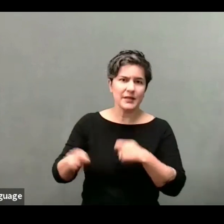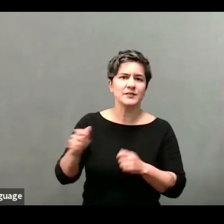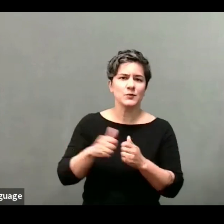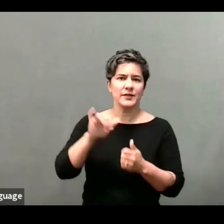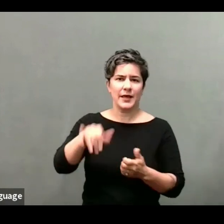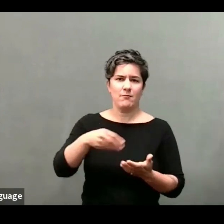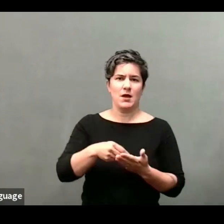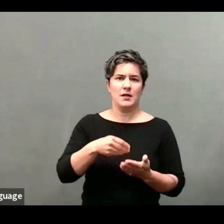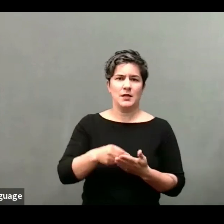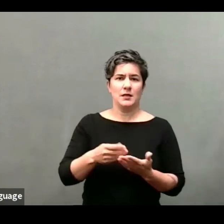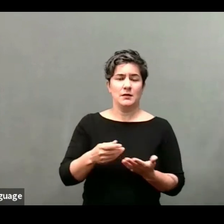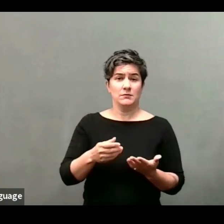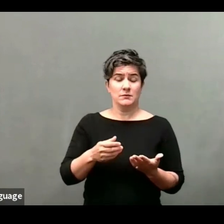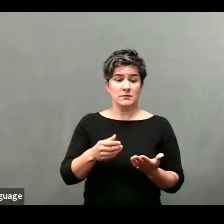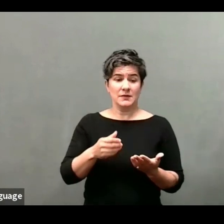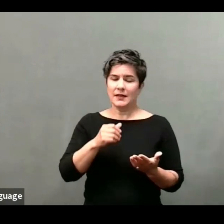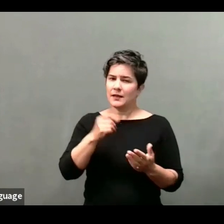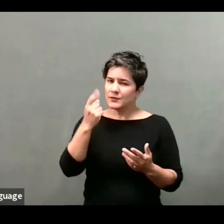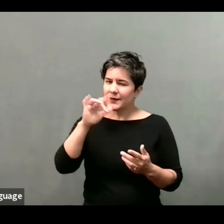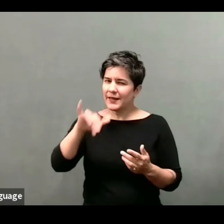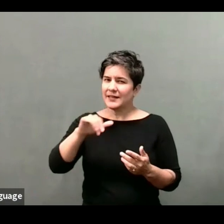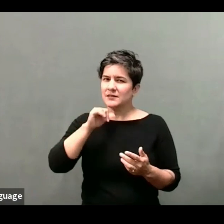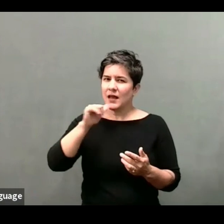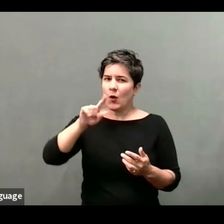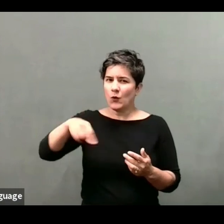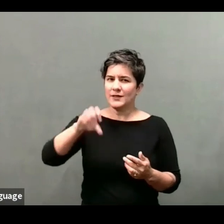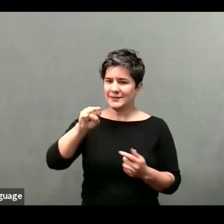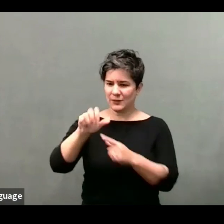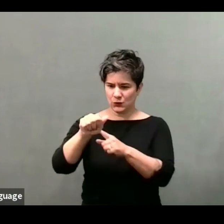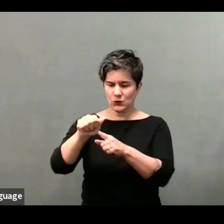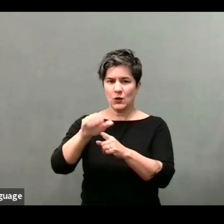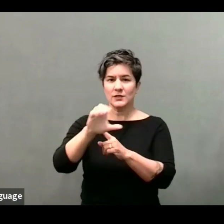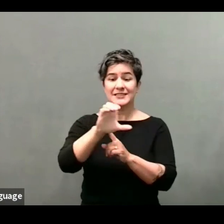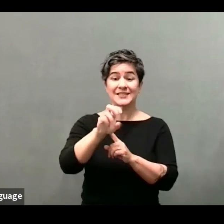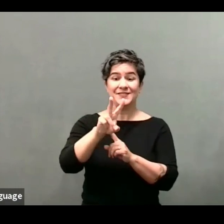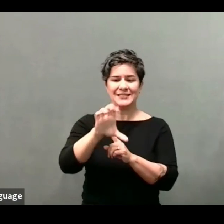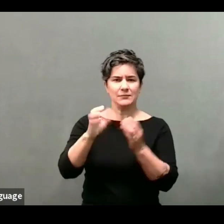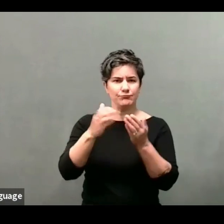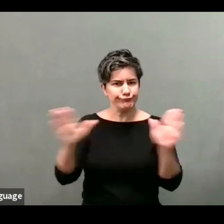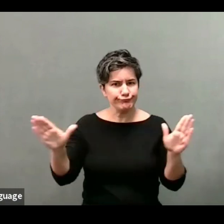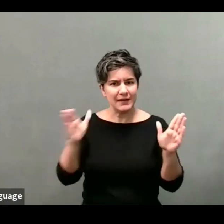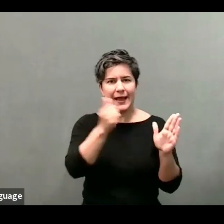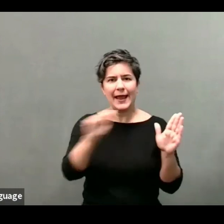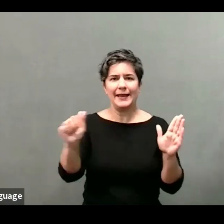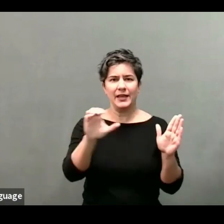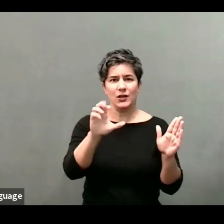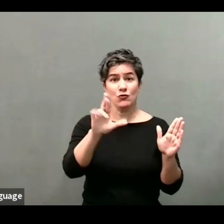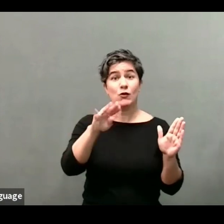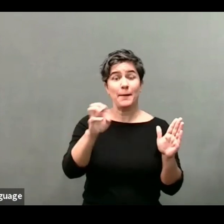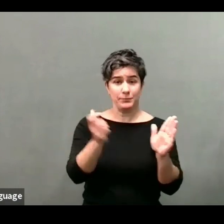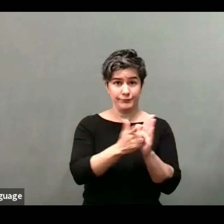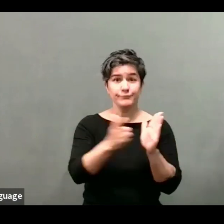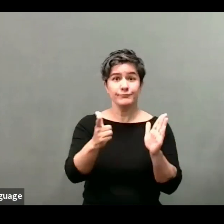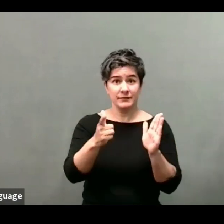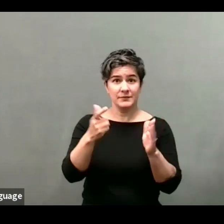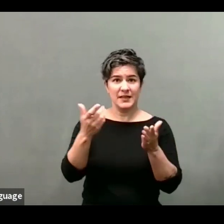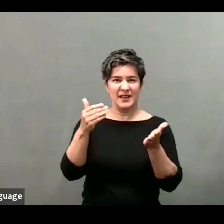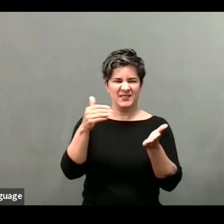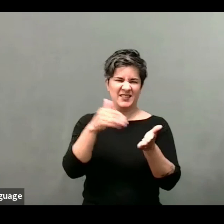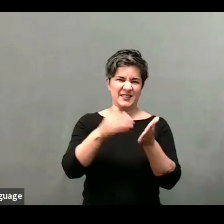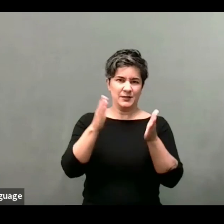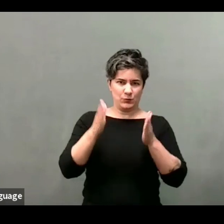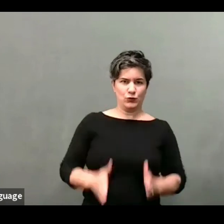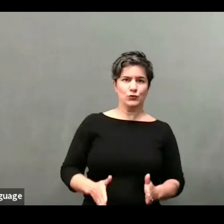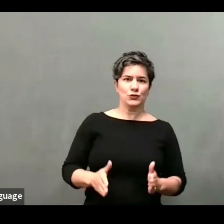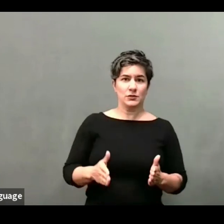And this isn't just for sexual assault, this is for any crime at all. And so if for some crimes it actually can